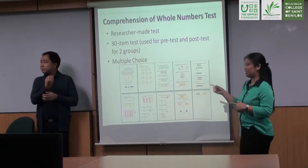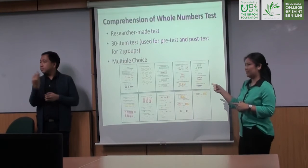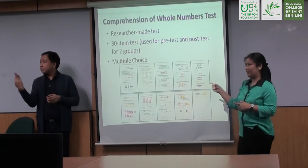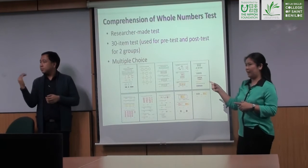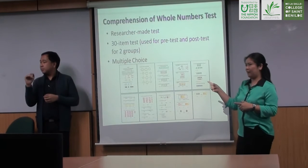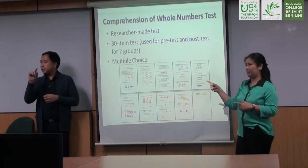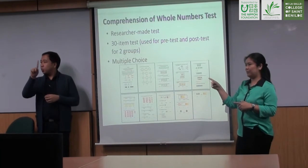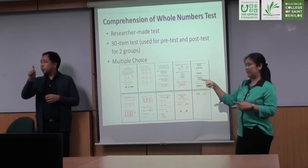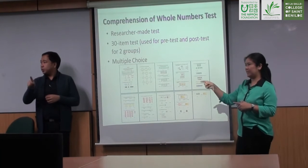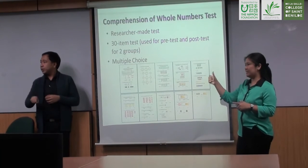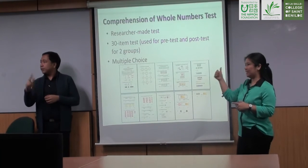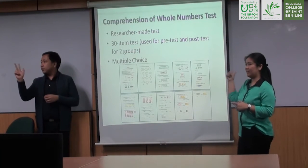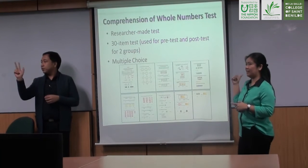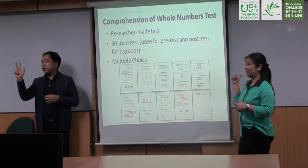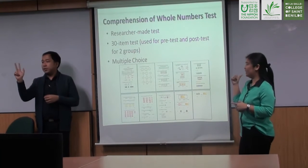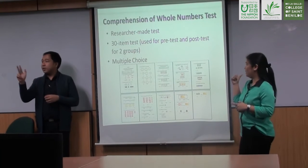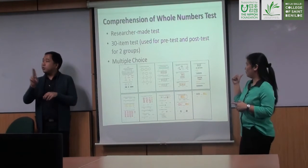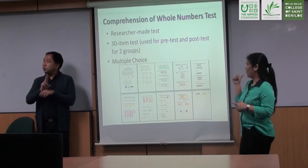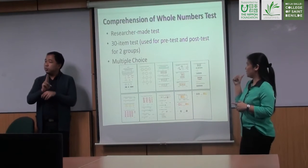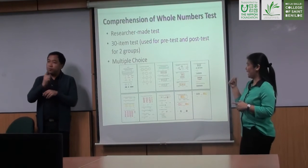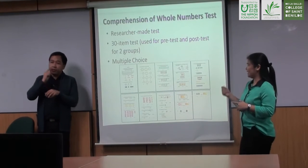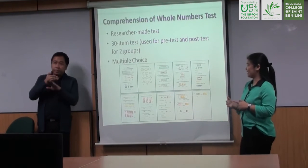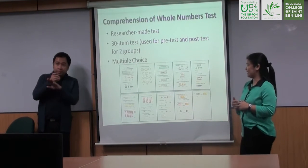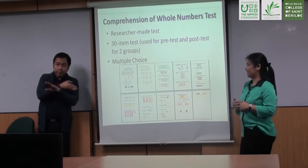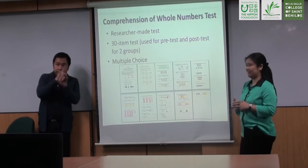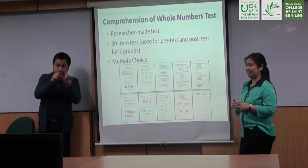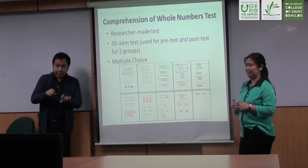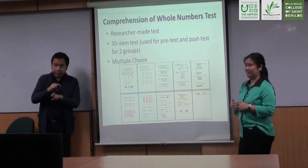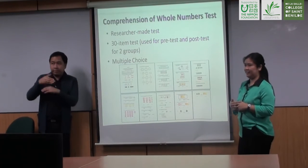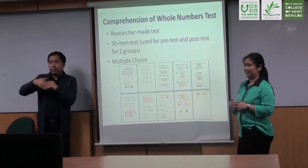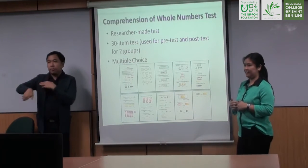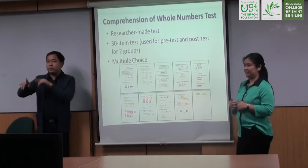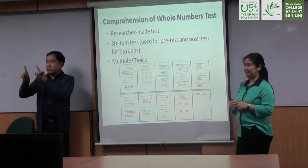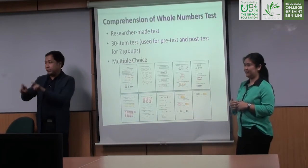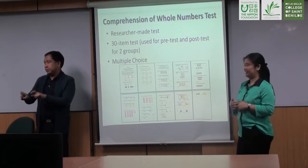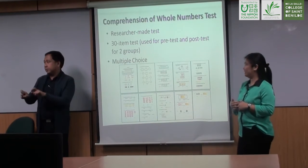which is for the pre-test and the post-test.